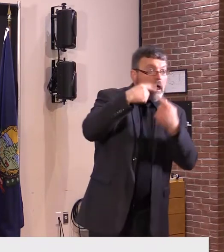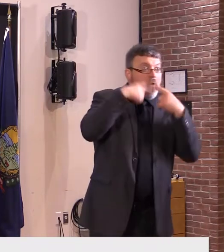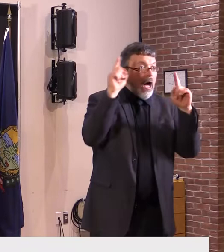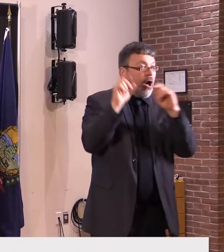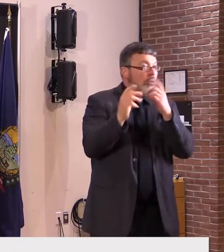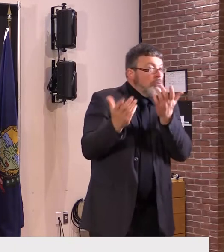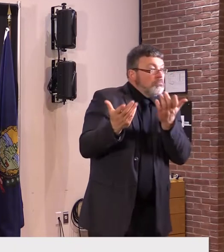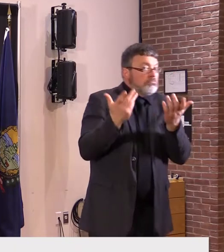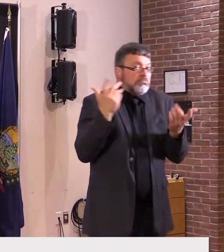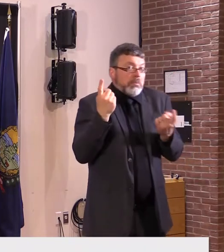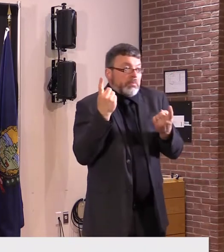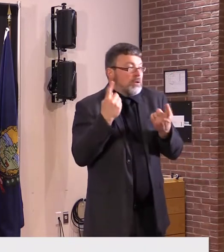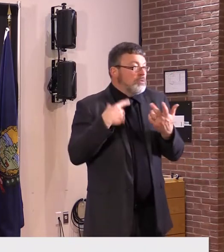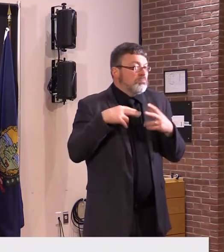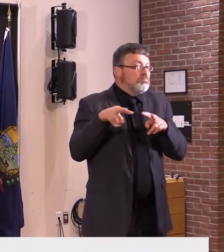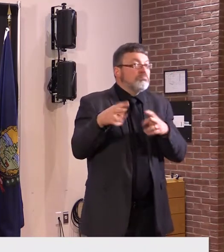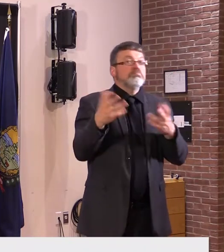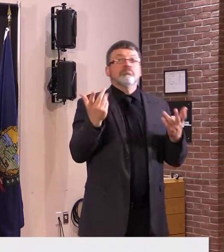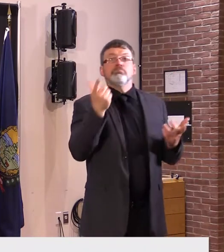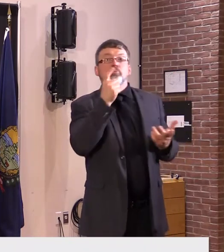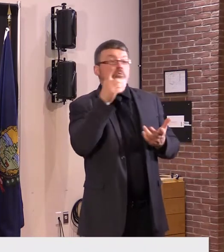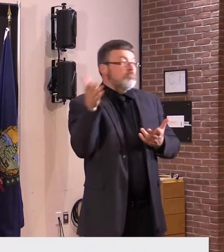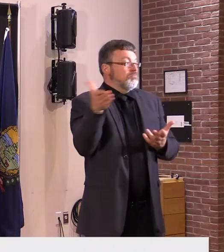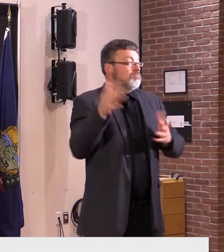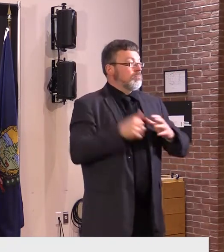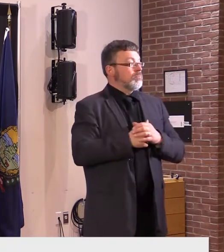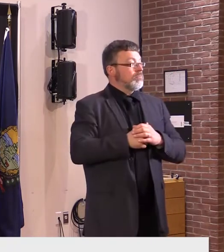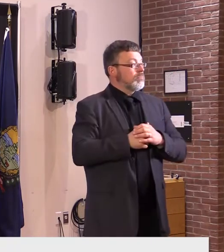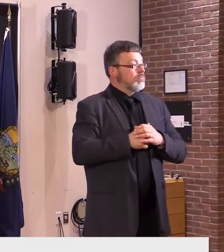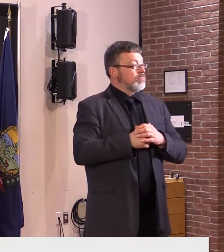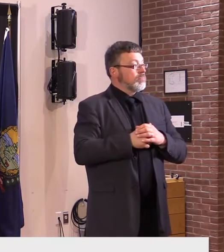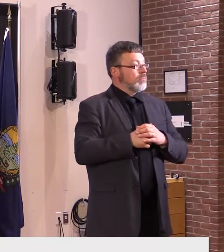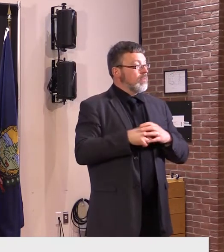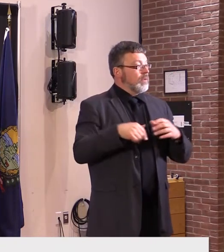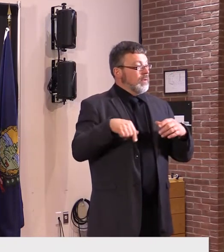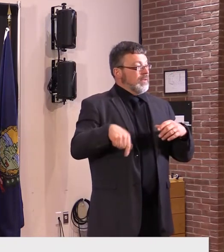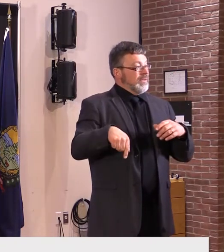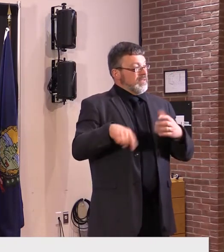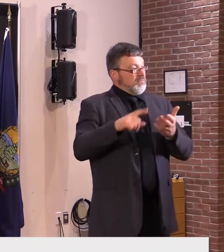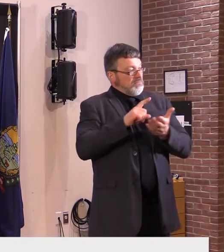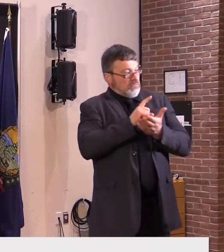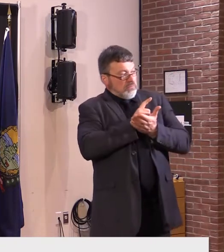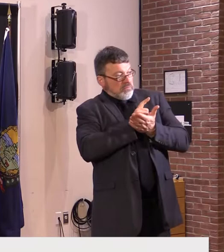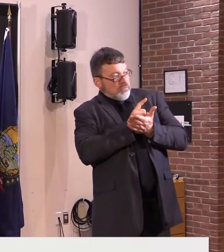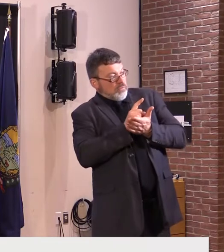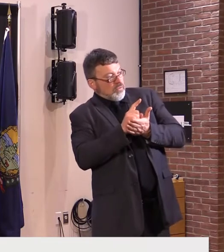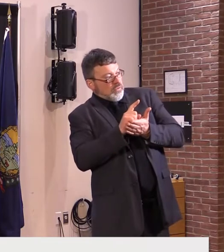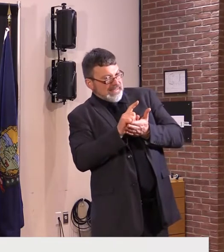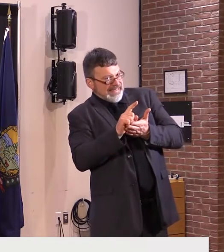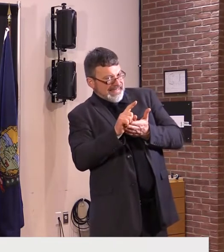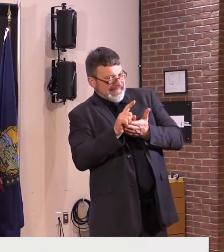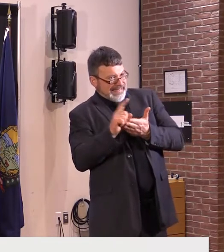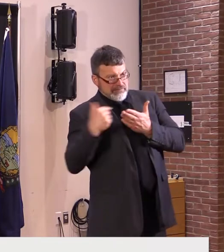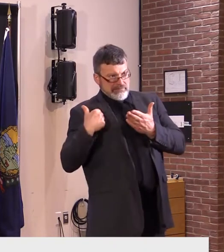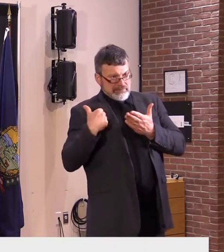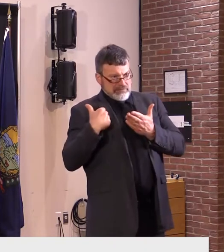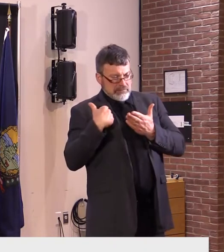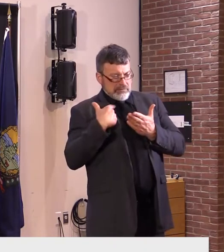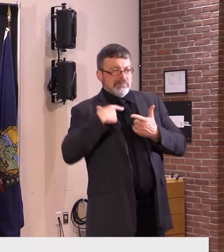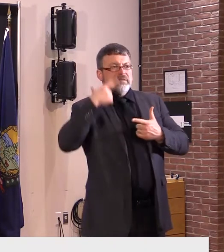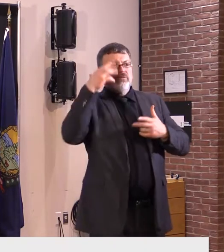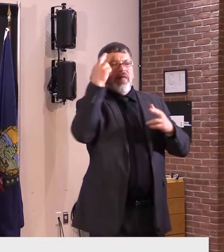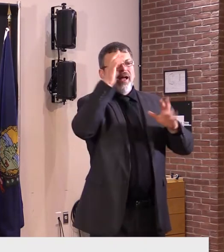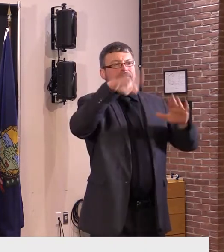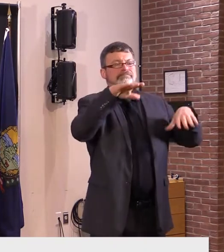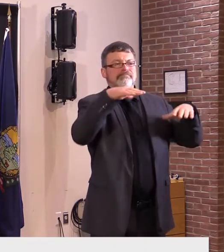Having gotten through that last week brought me to the realization that I had to make a decision, obviously. And I